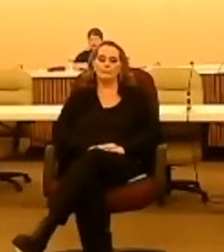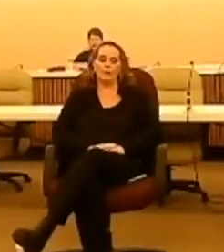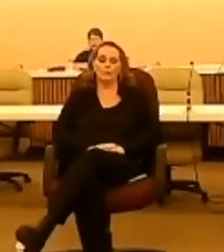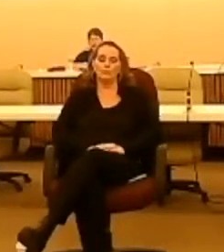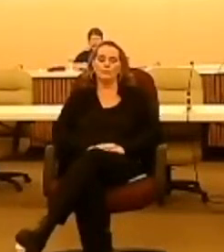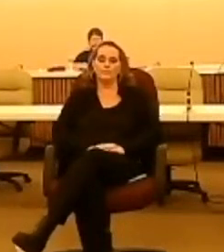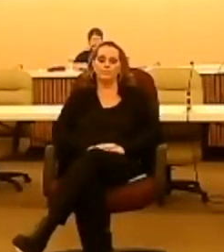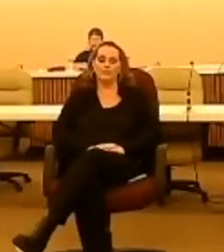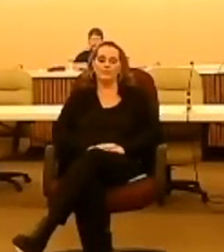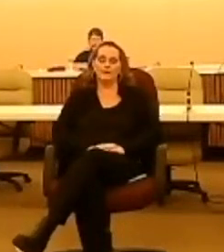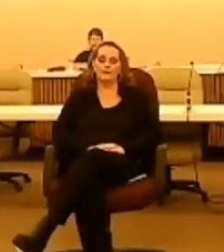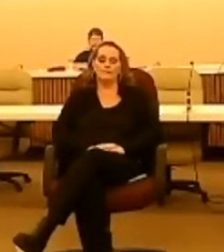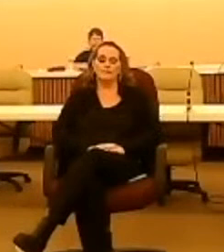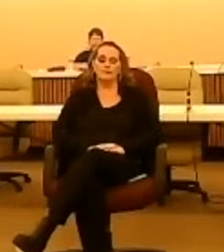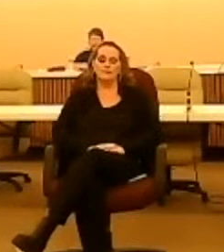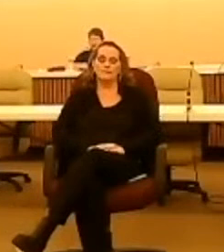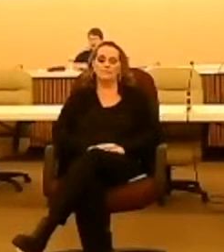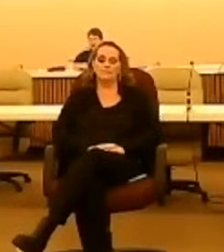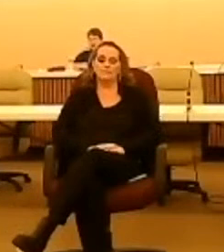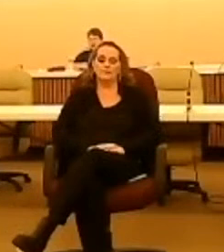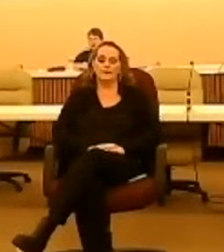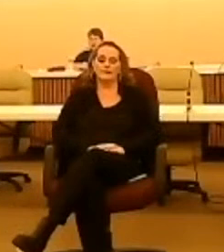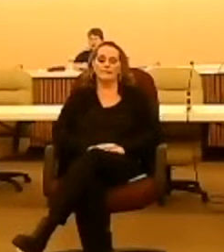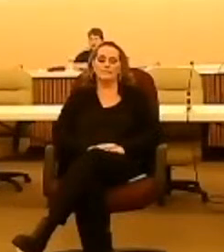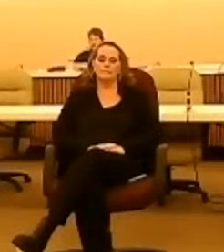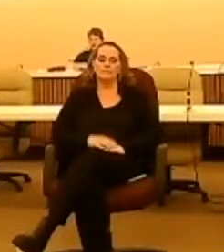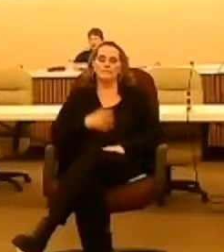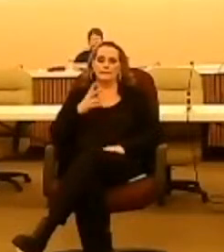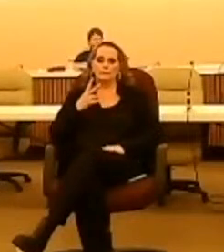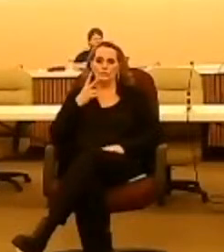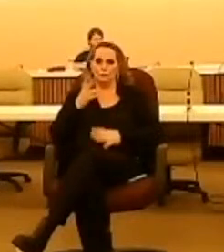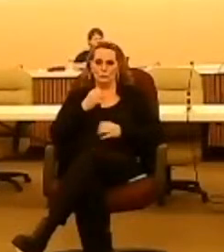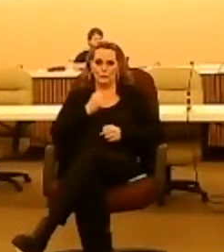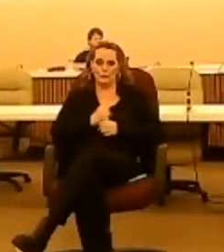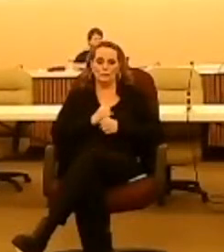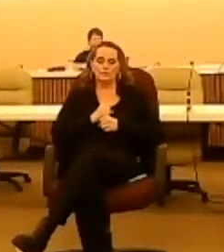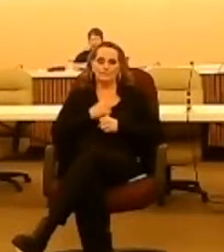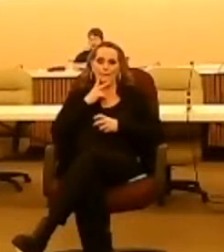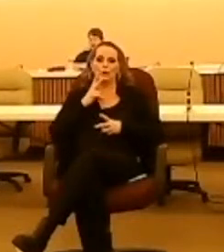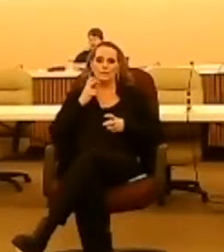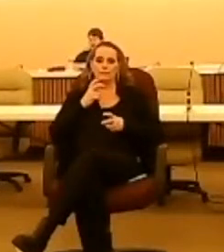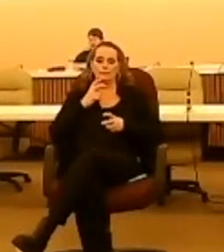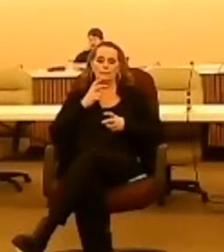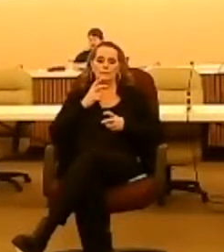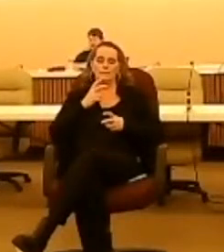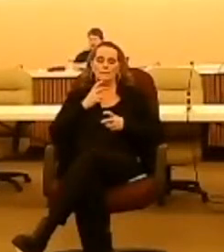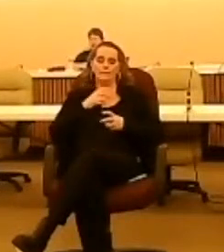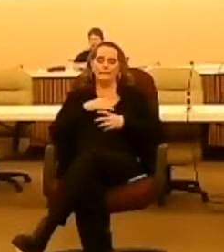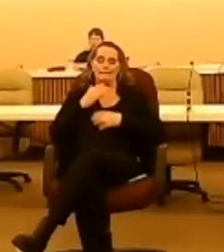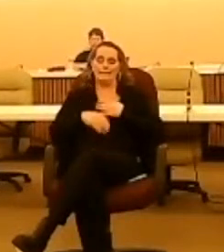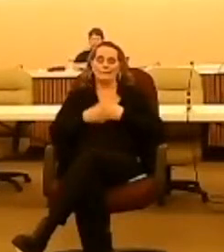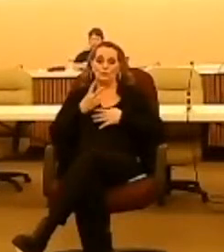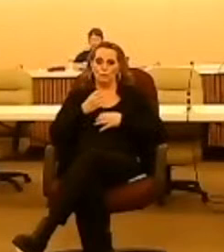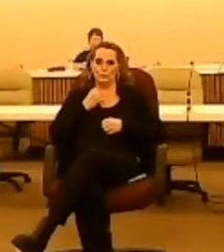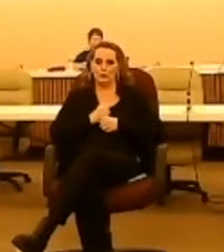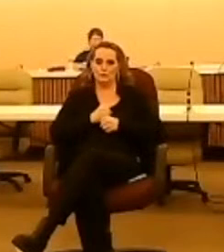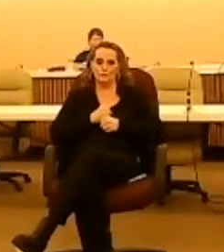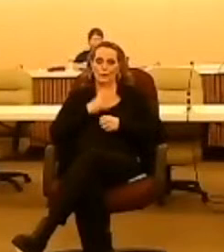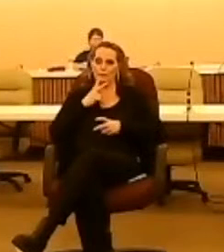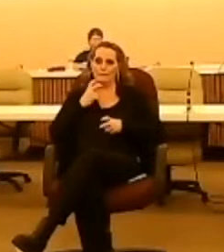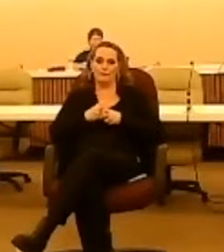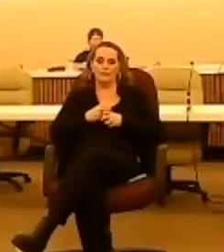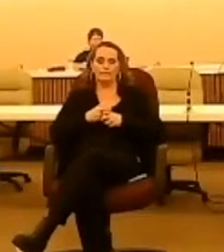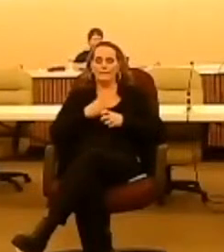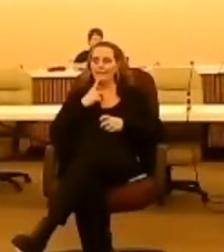there. But there's no doubt these next 2 years are going to be rough. And again, that's true of malls all over,